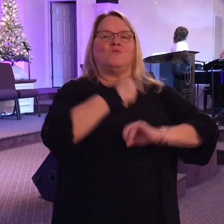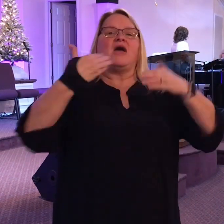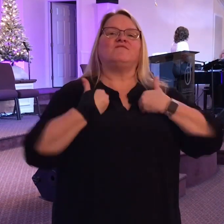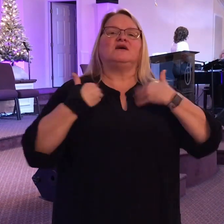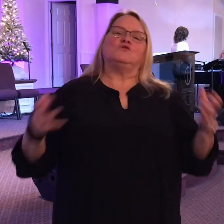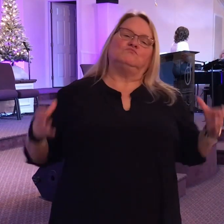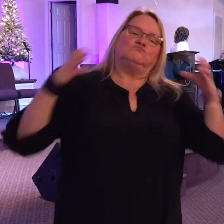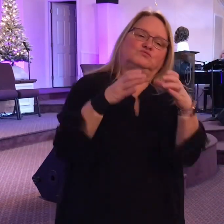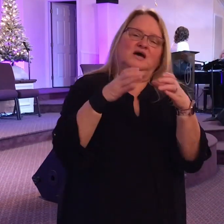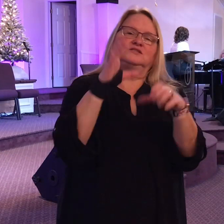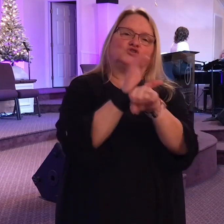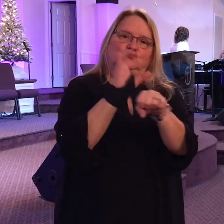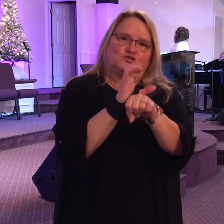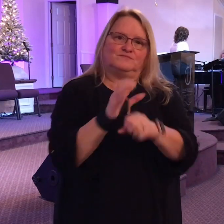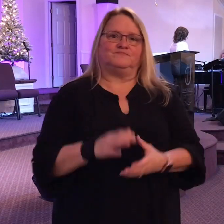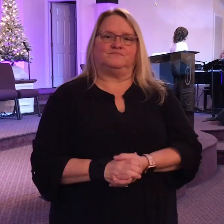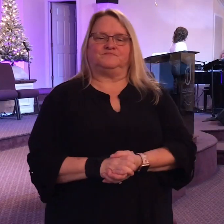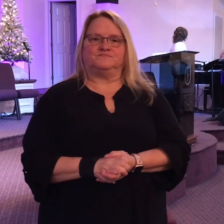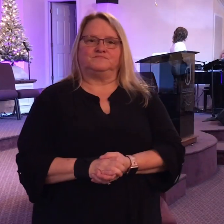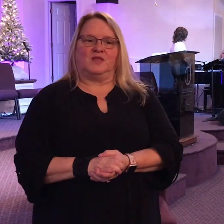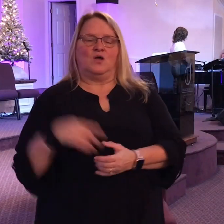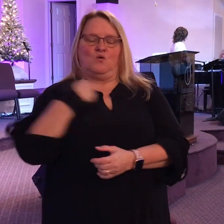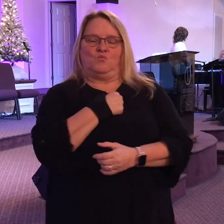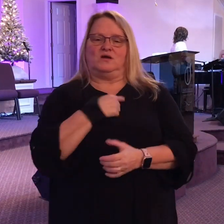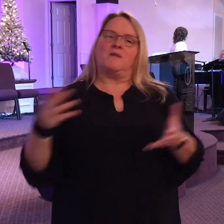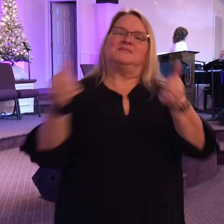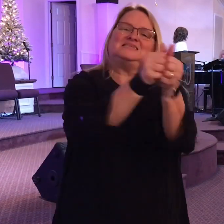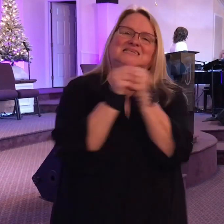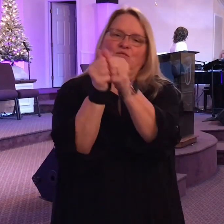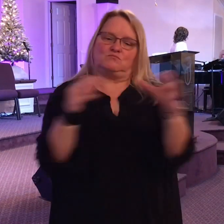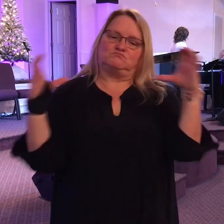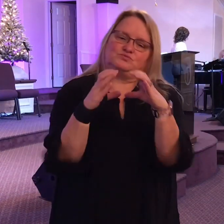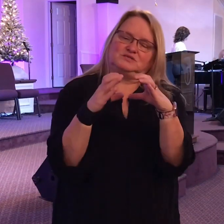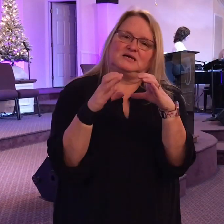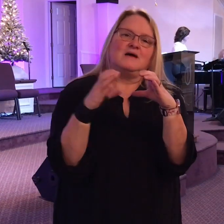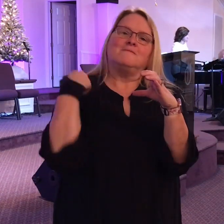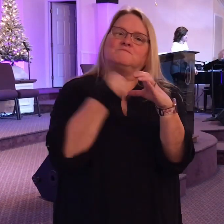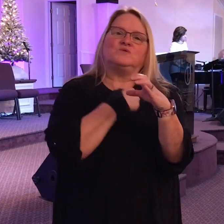hell can't stop us. Come on. I didn't intend to do this morning,